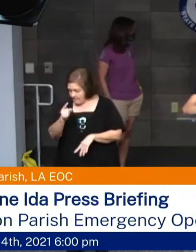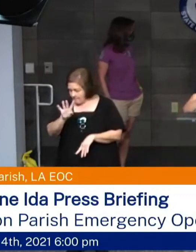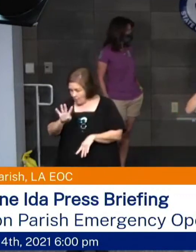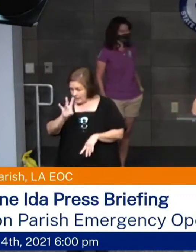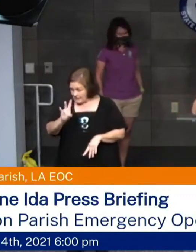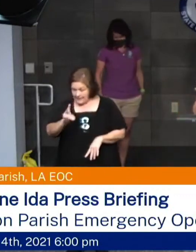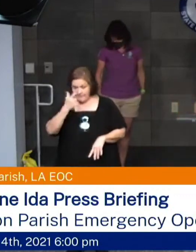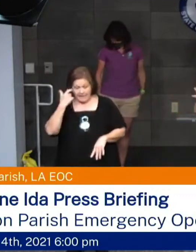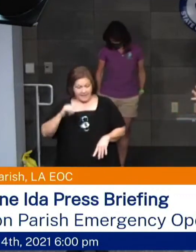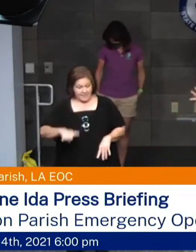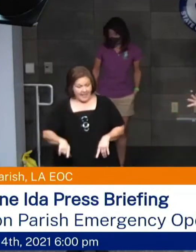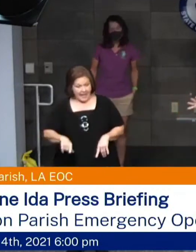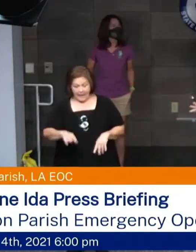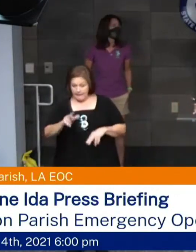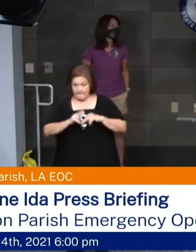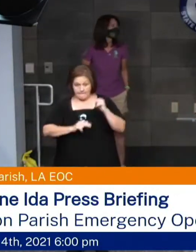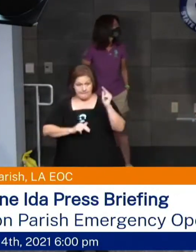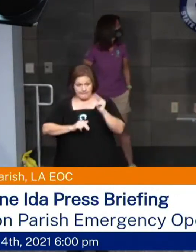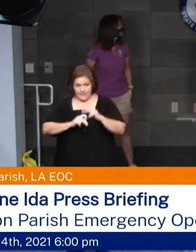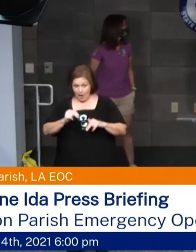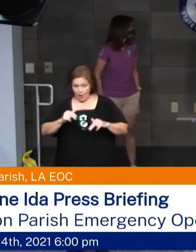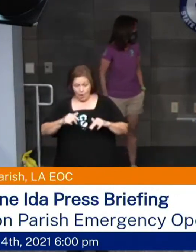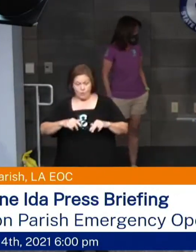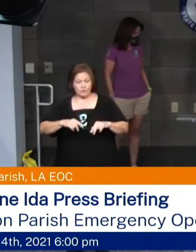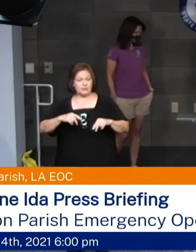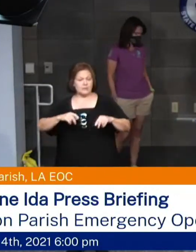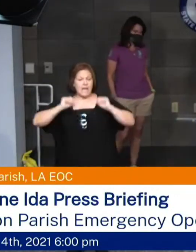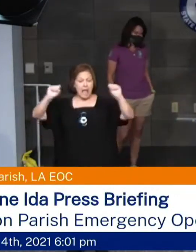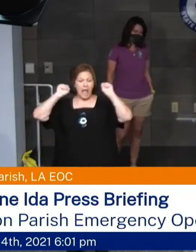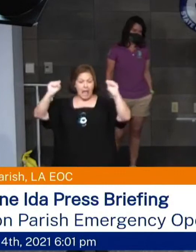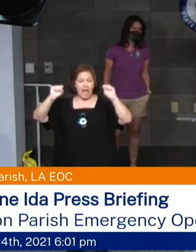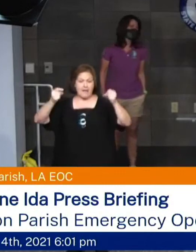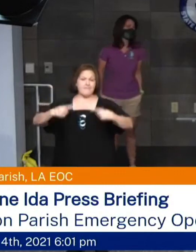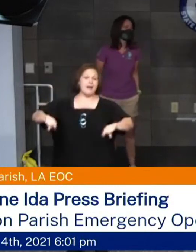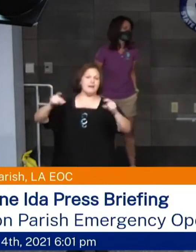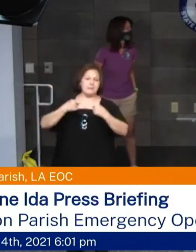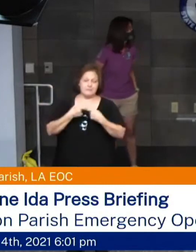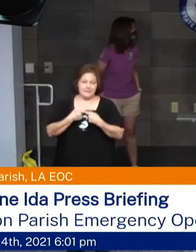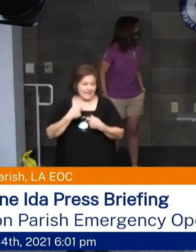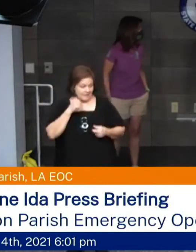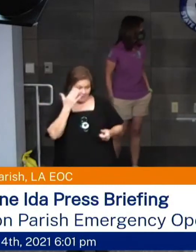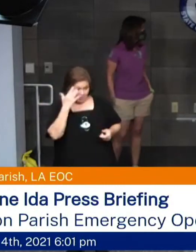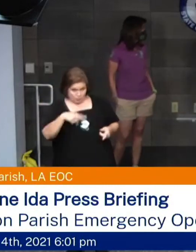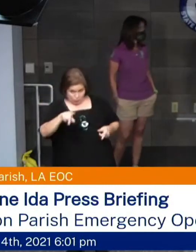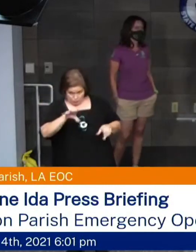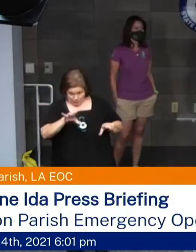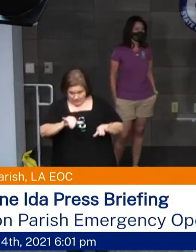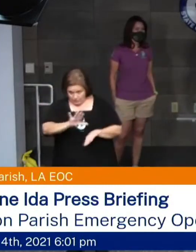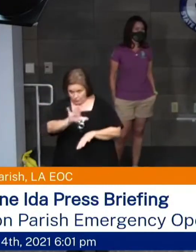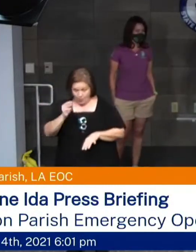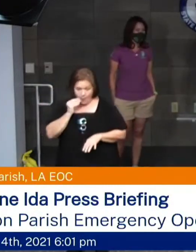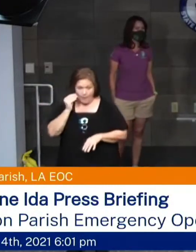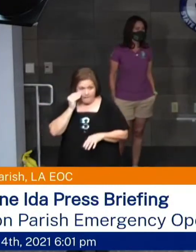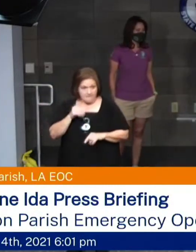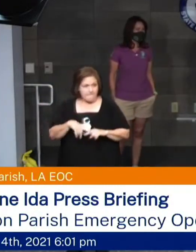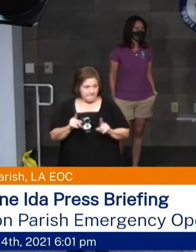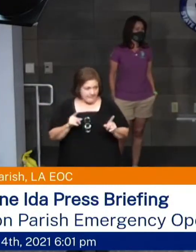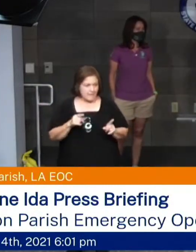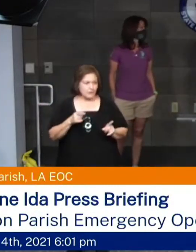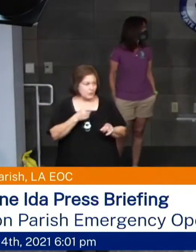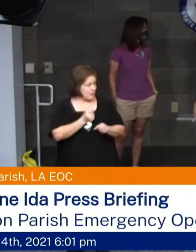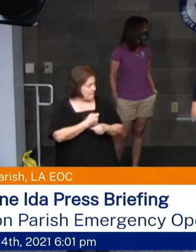because the whole building erupted in applause and cheers. So I don't know if that you're going to be able to do that at your house, but it was, you made a